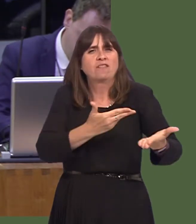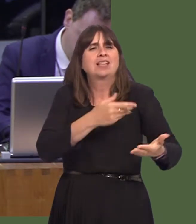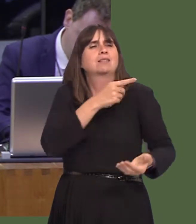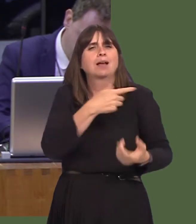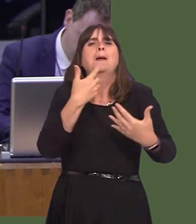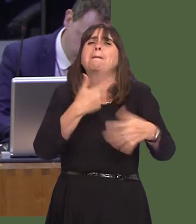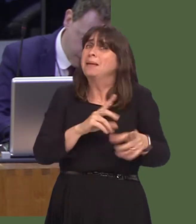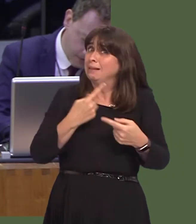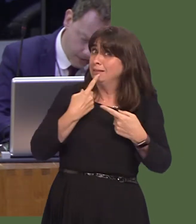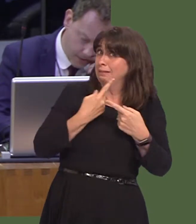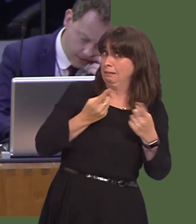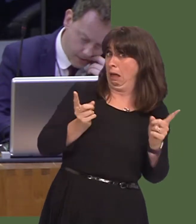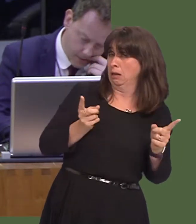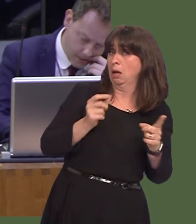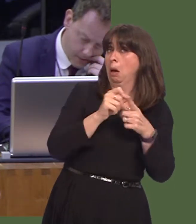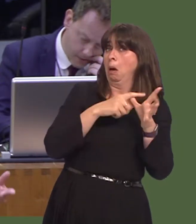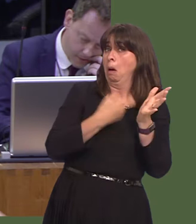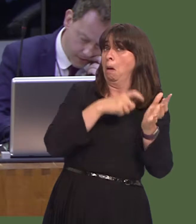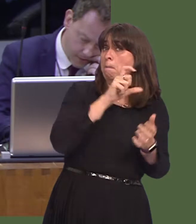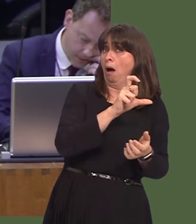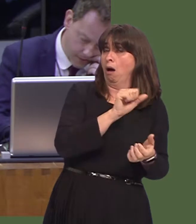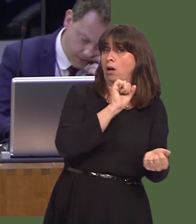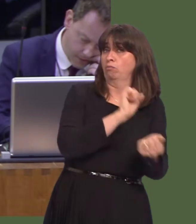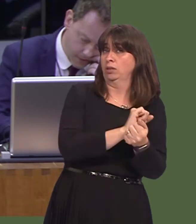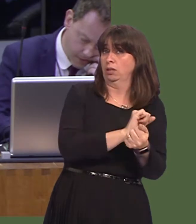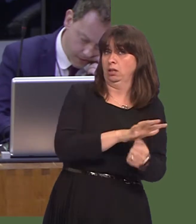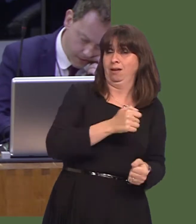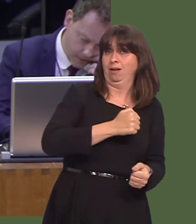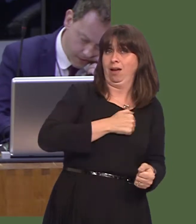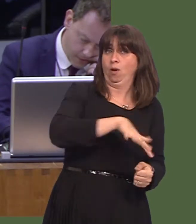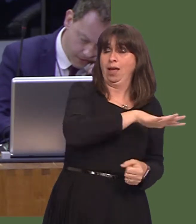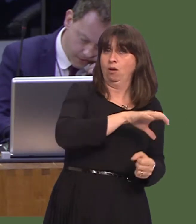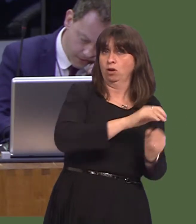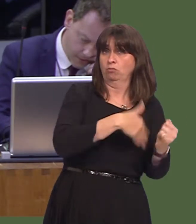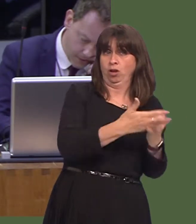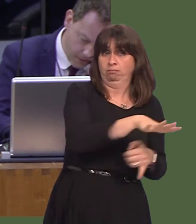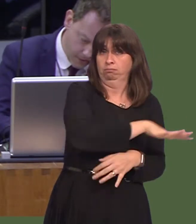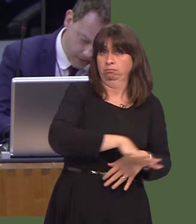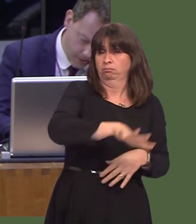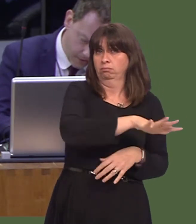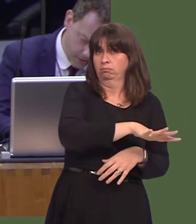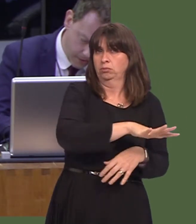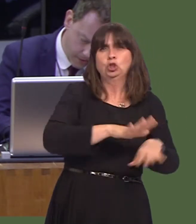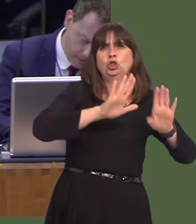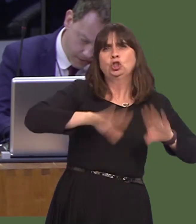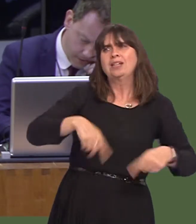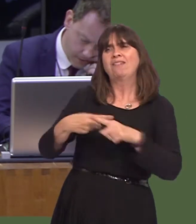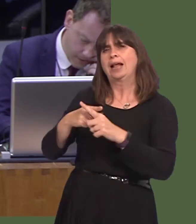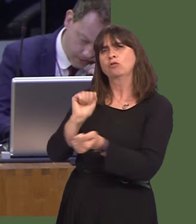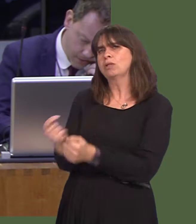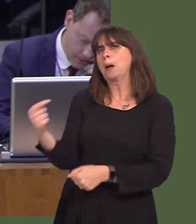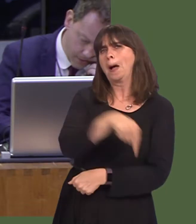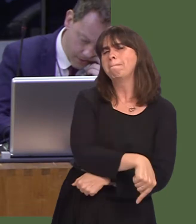is believed to have said that Park Prison in our region, constituency, should not be used to house English